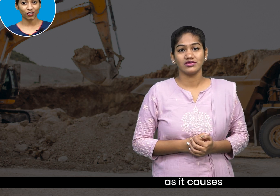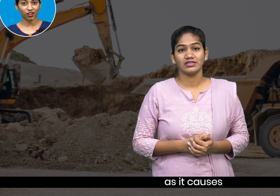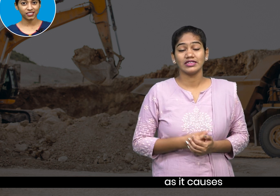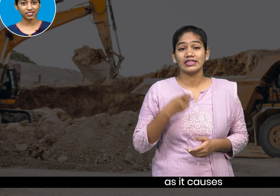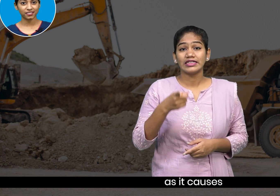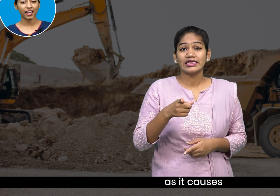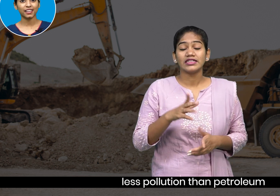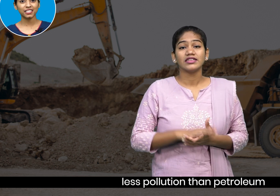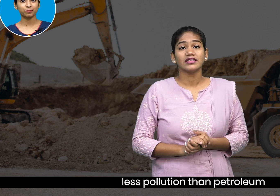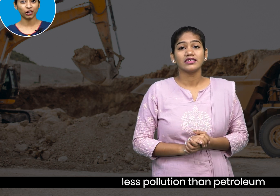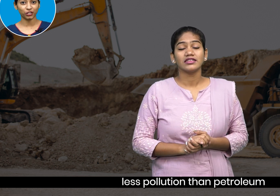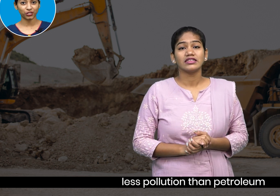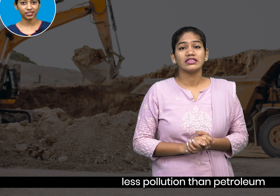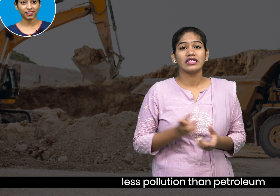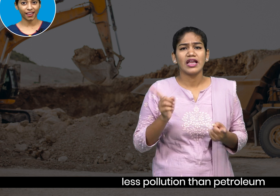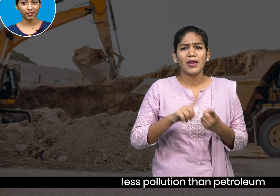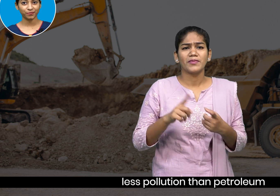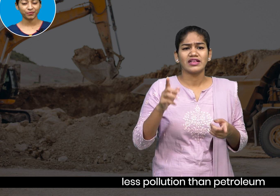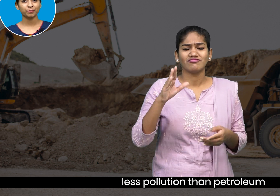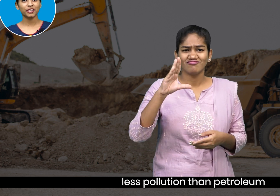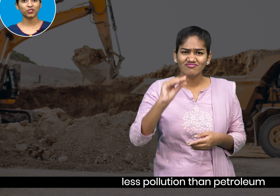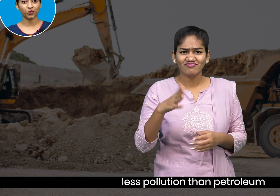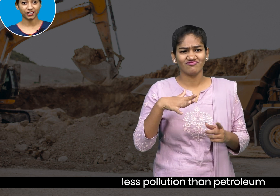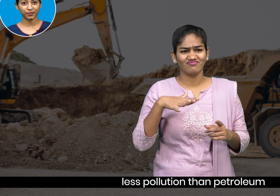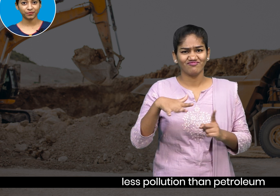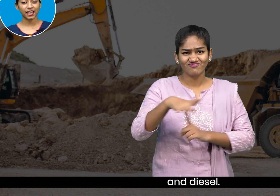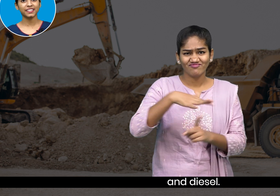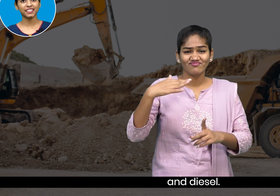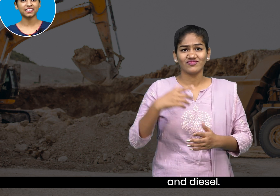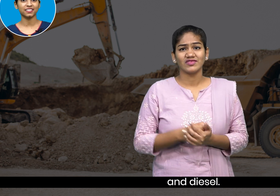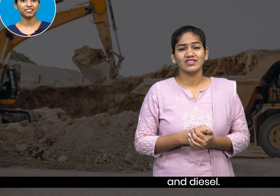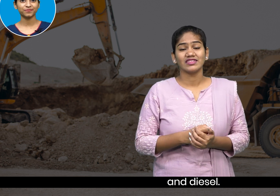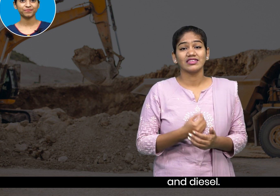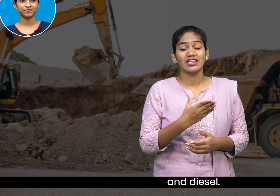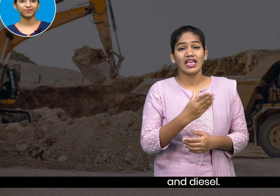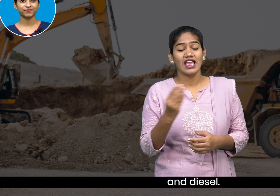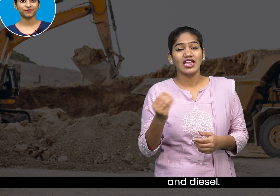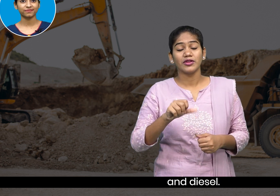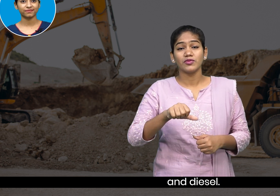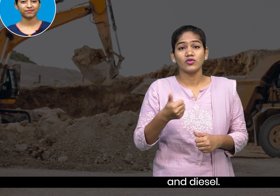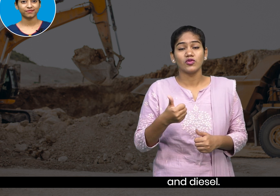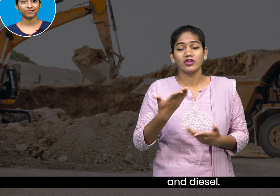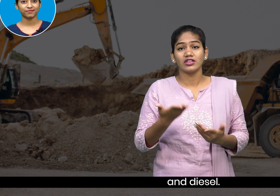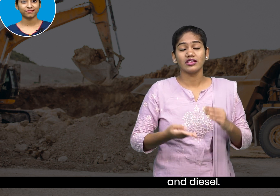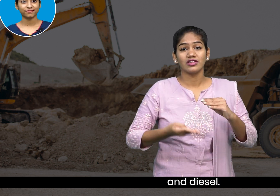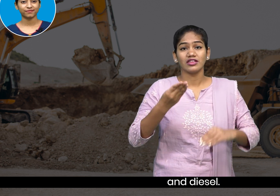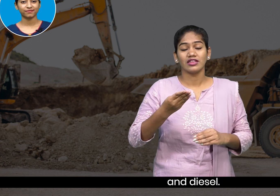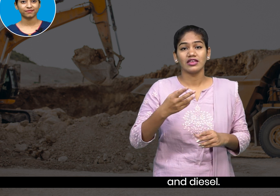as it causes less pollution than petroleum and diesel.